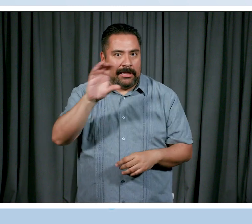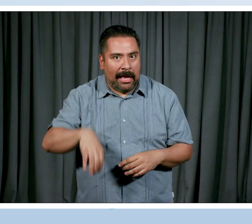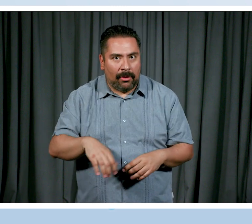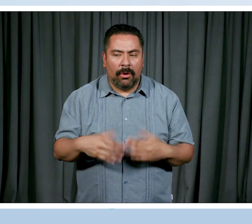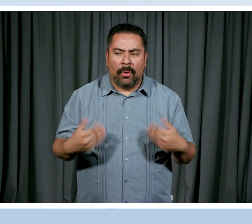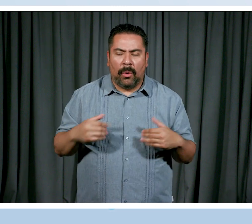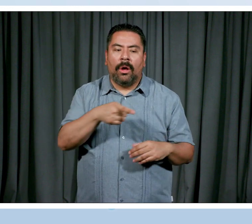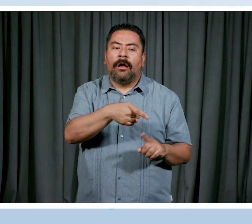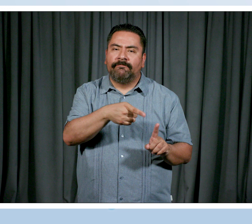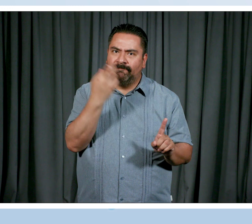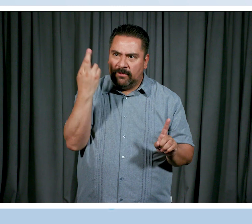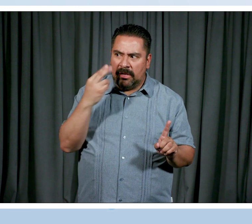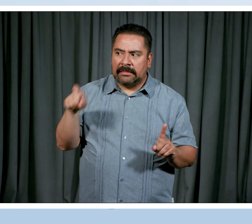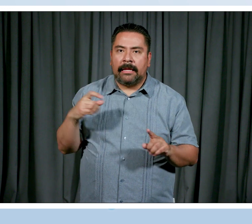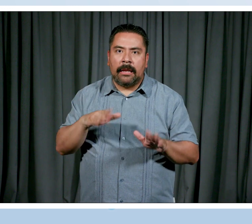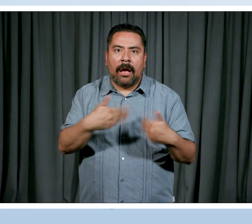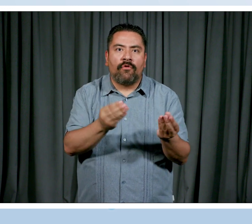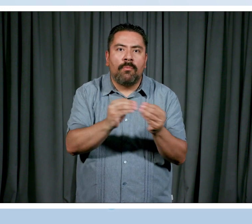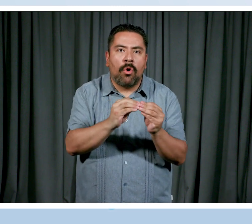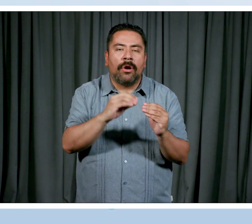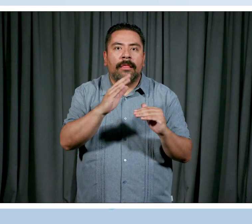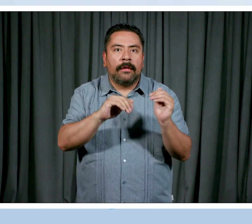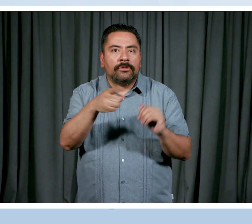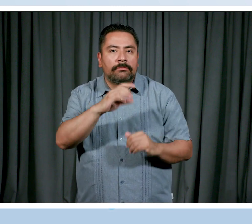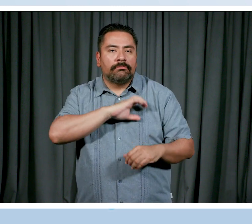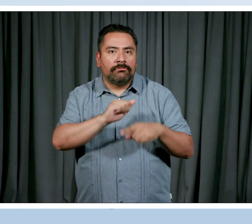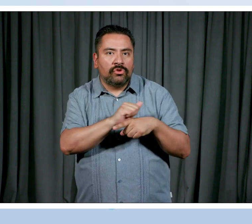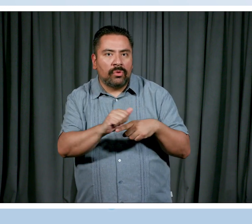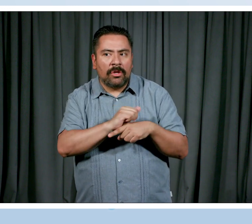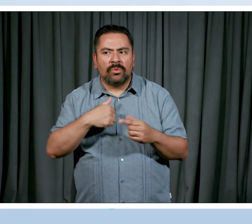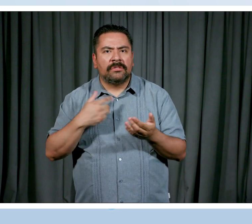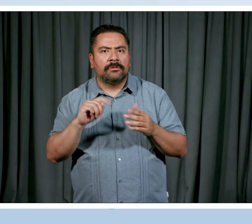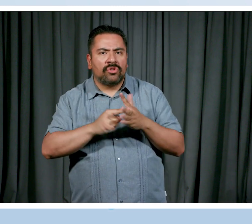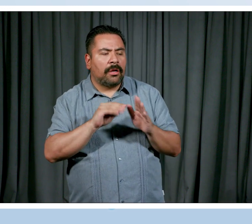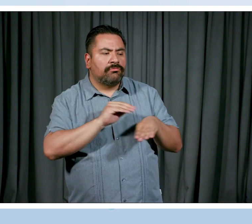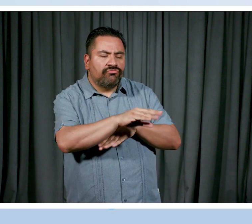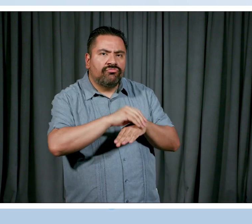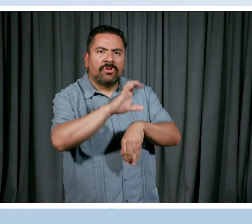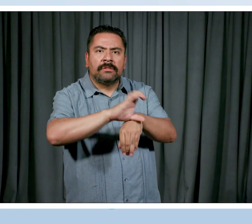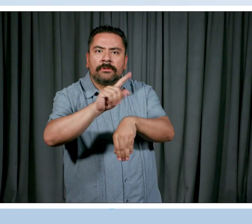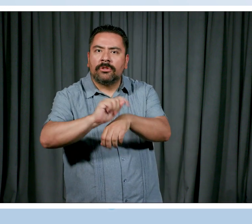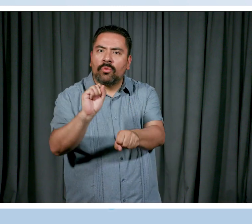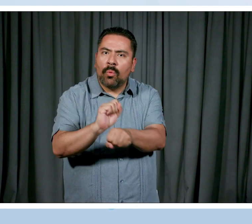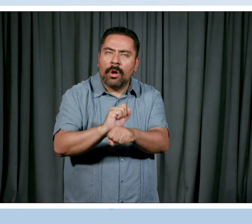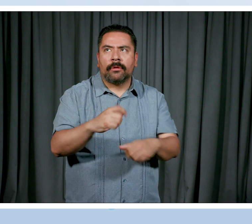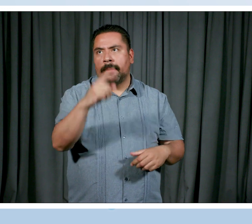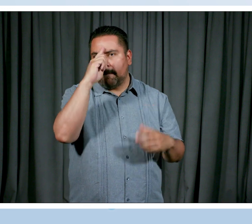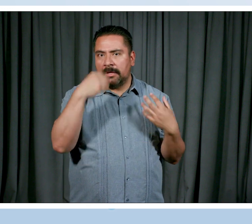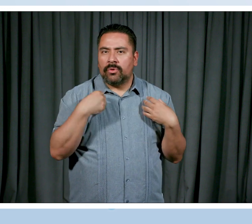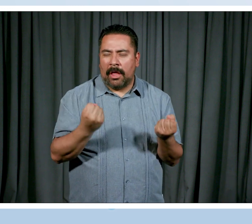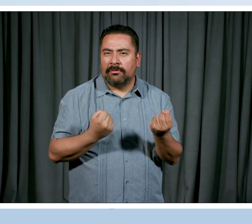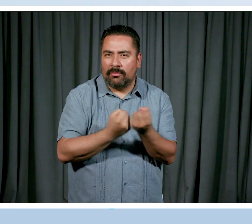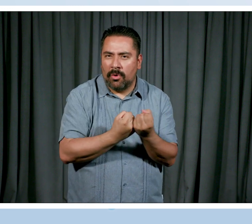They realized that we had more to offer than just police training, and so we started consulting on a lot of work around mental health support.